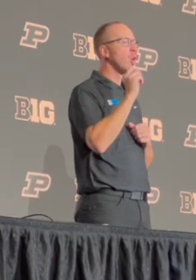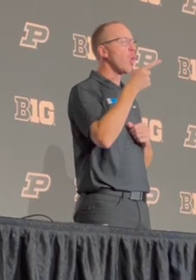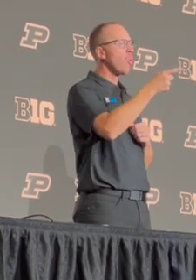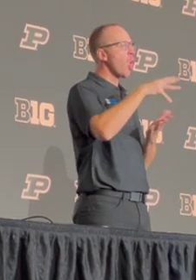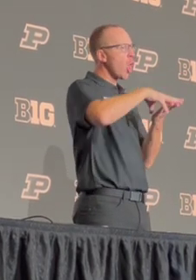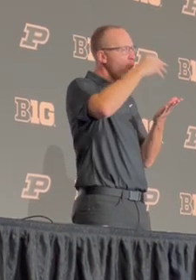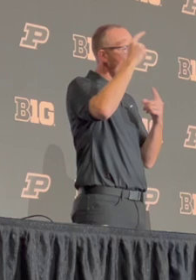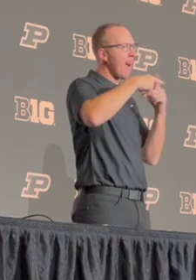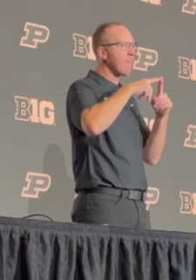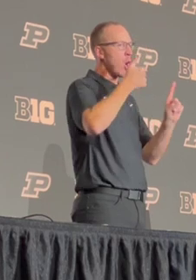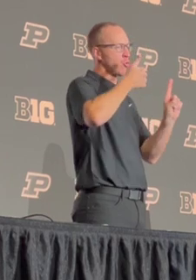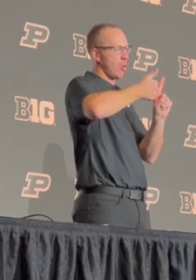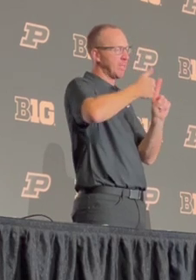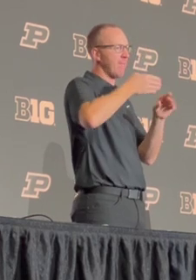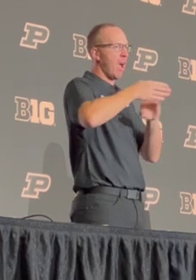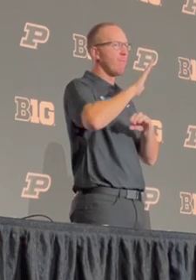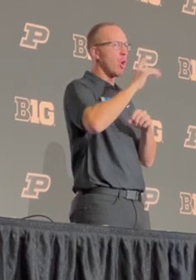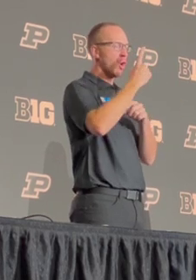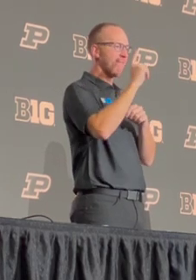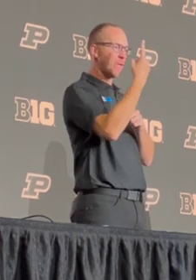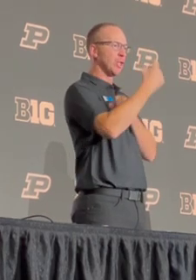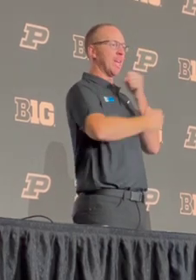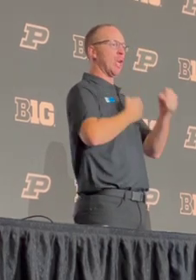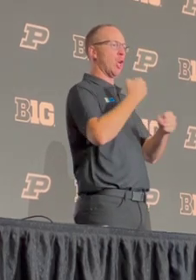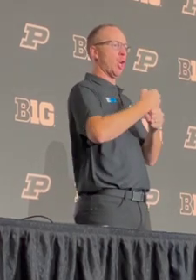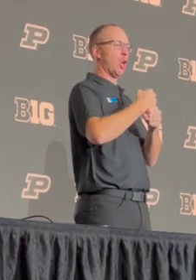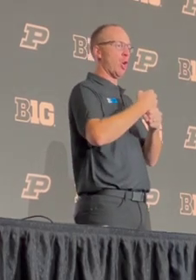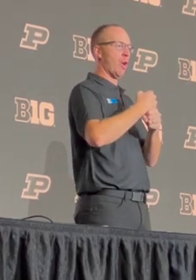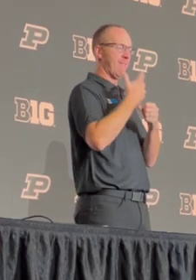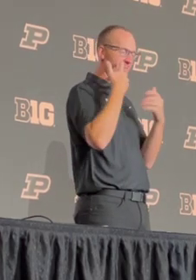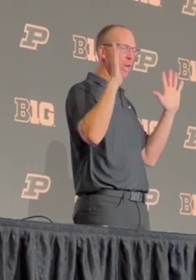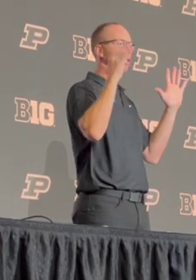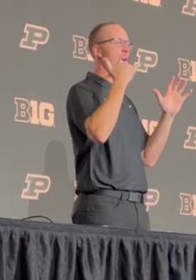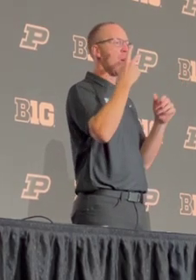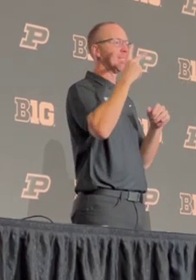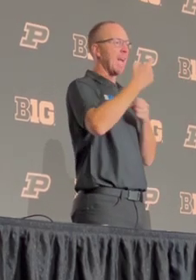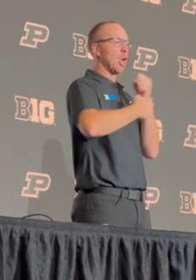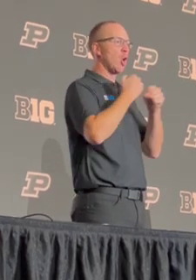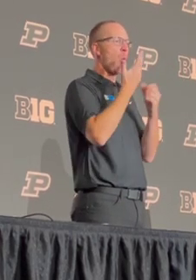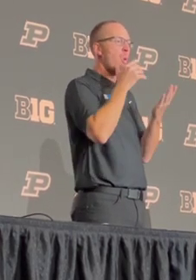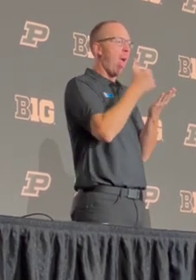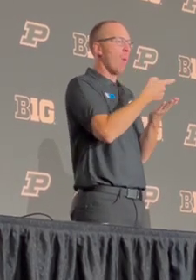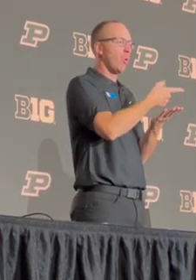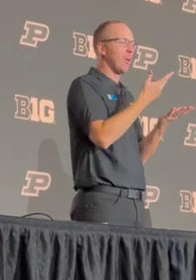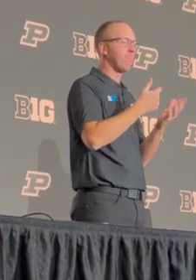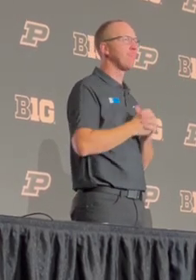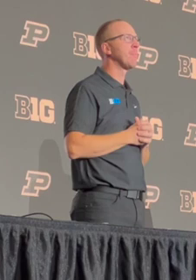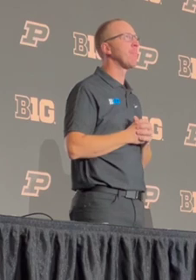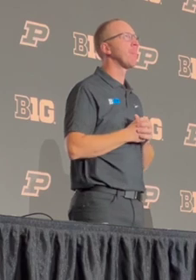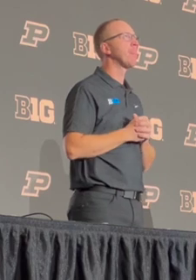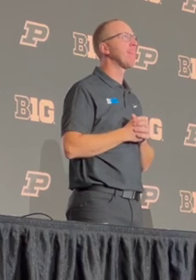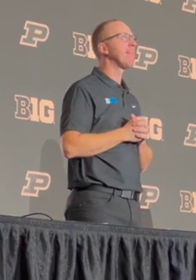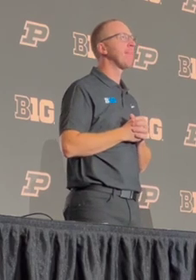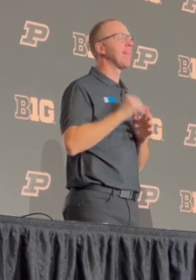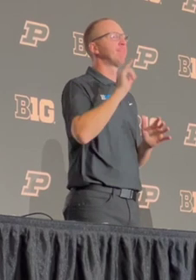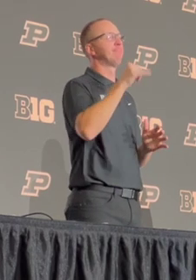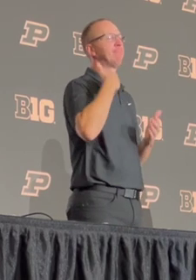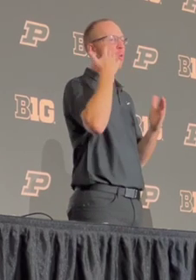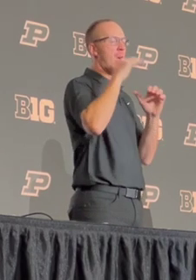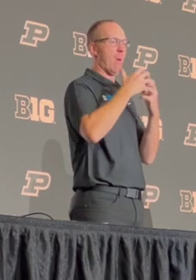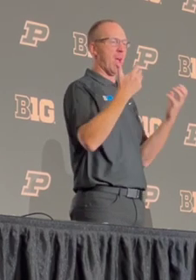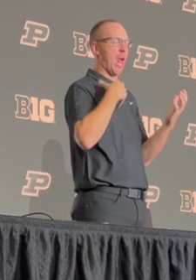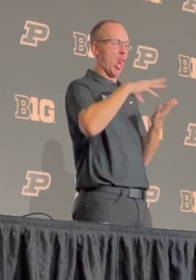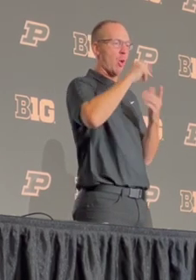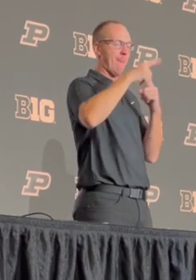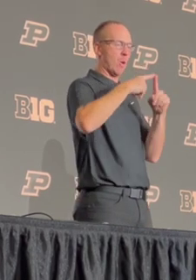Coach, what did you learn about yourself after year one that's going to help you here in year two? You know, I don't know how much I